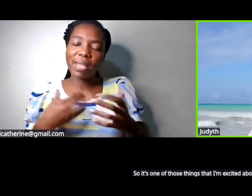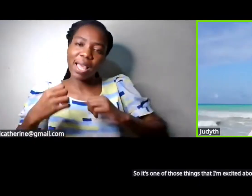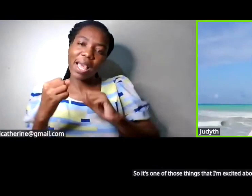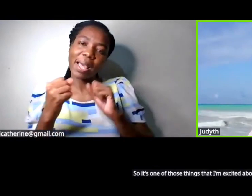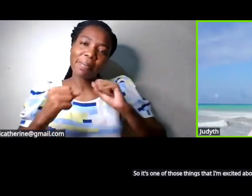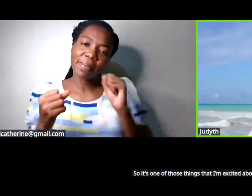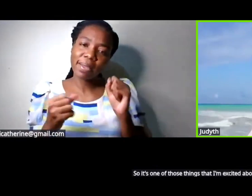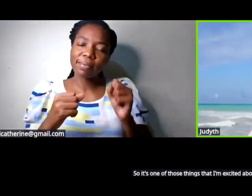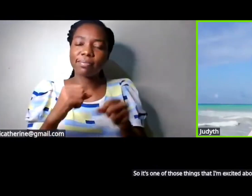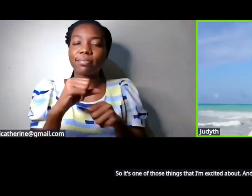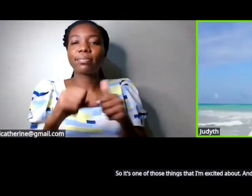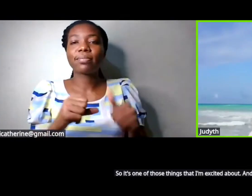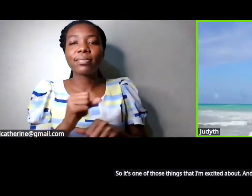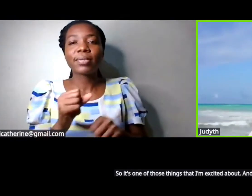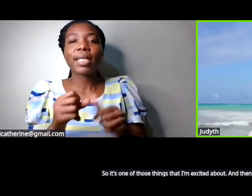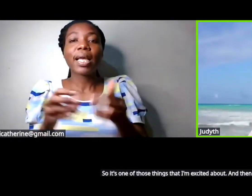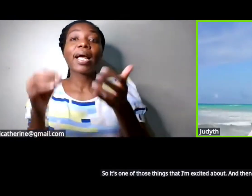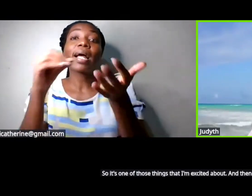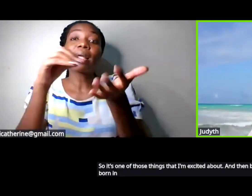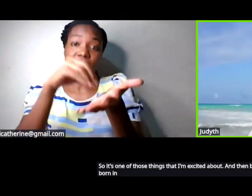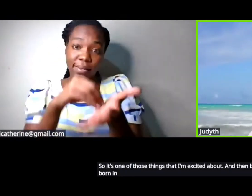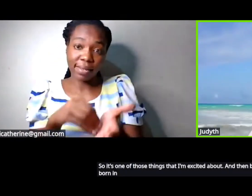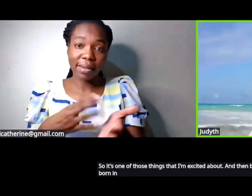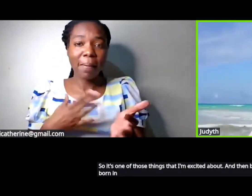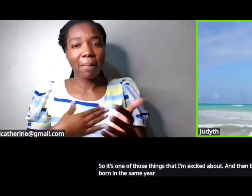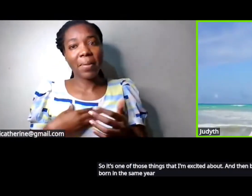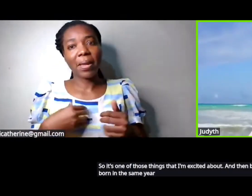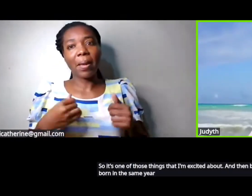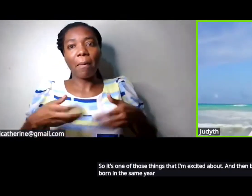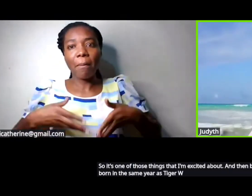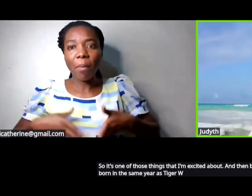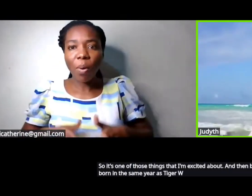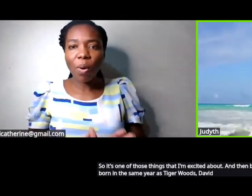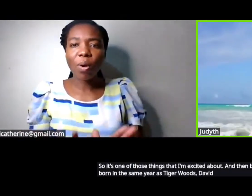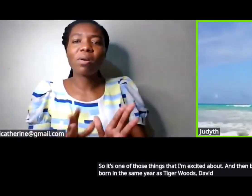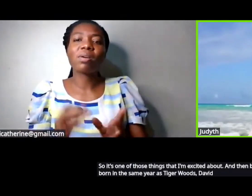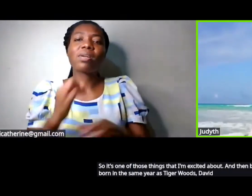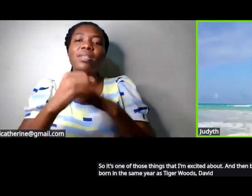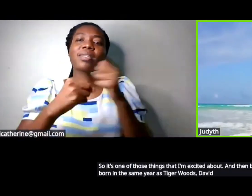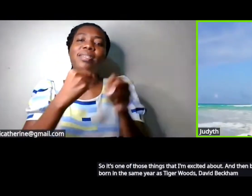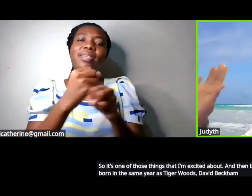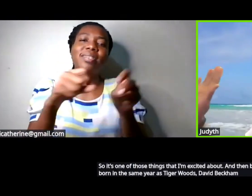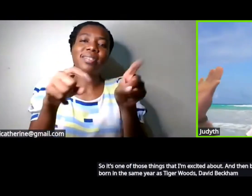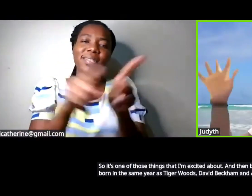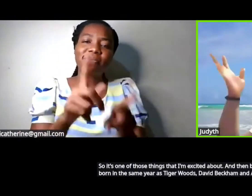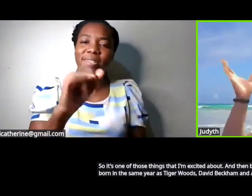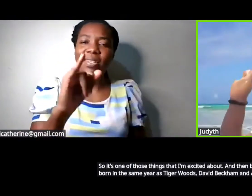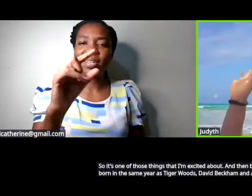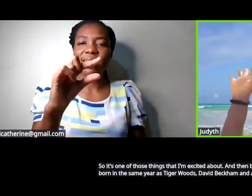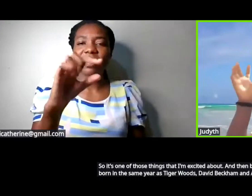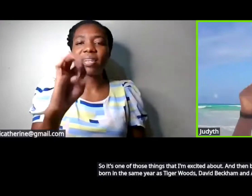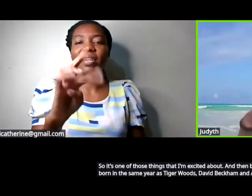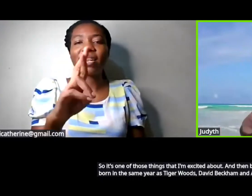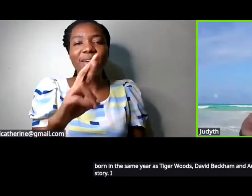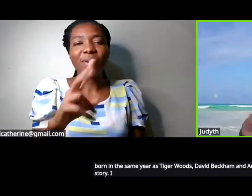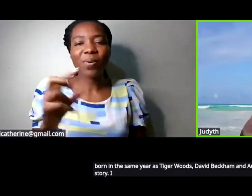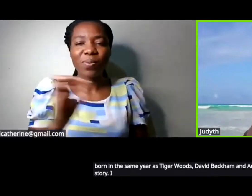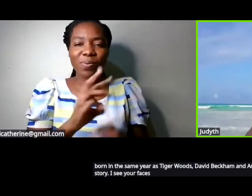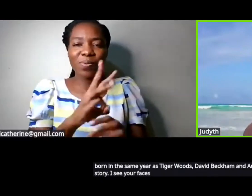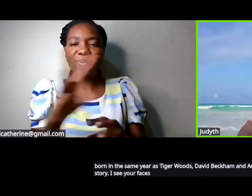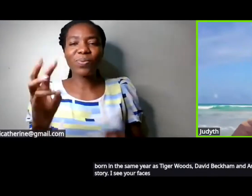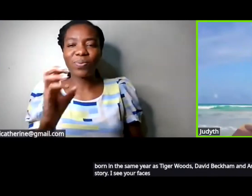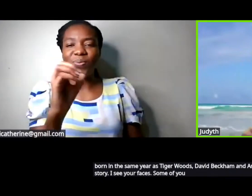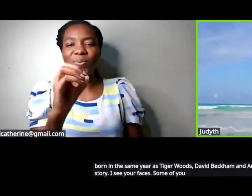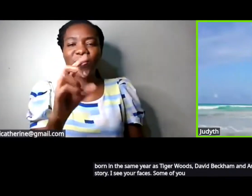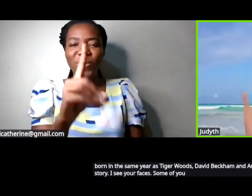then besides that, I'm born in the same year as Tiger Woods, David Beckham, and Angelina Jolie. True story, I see your faces, some of you who are on the